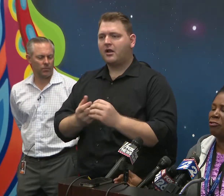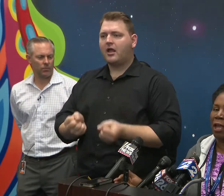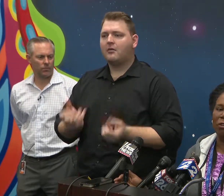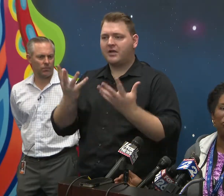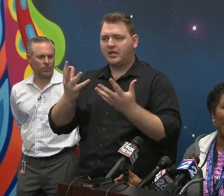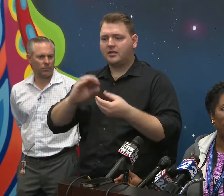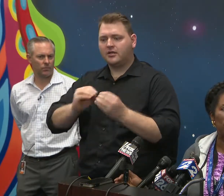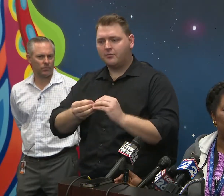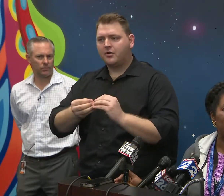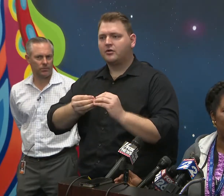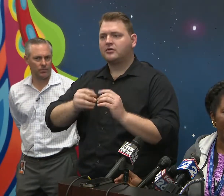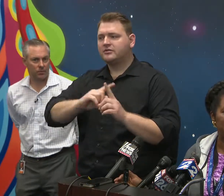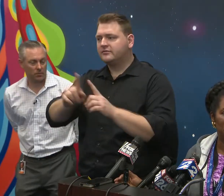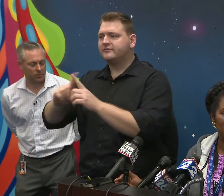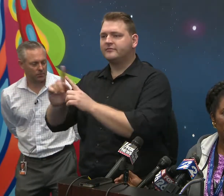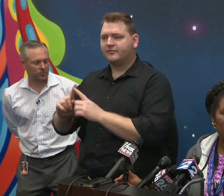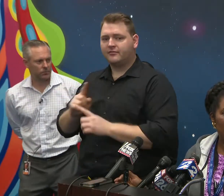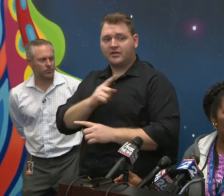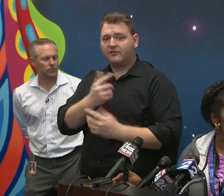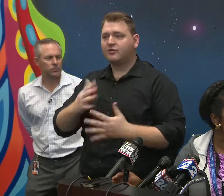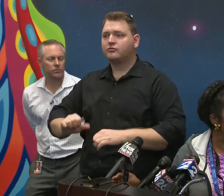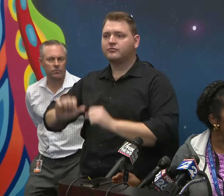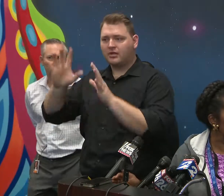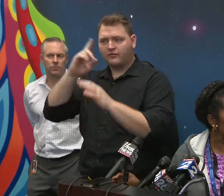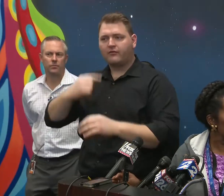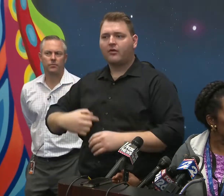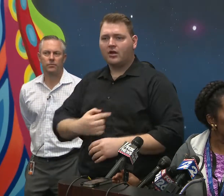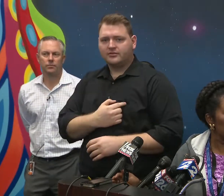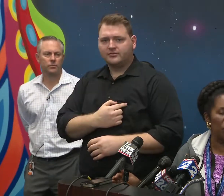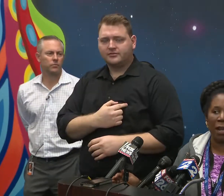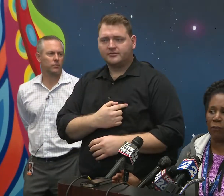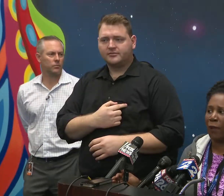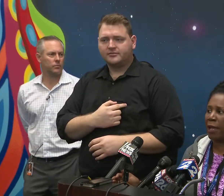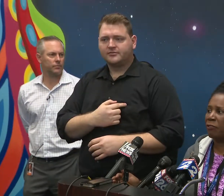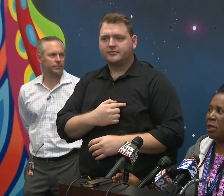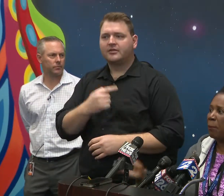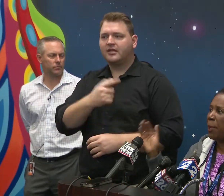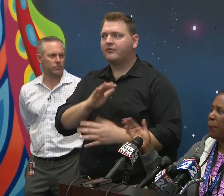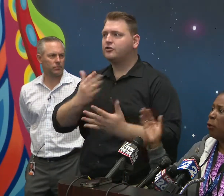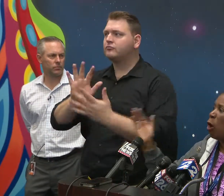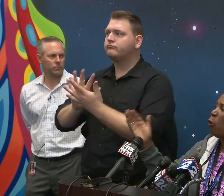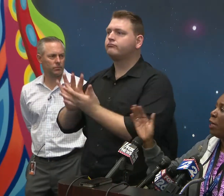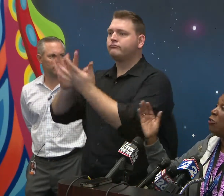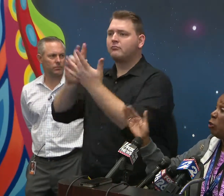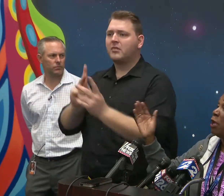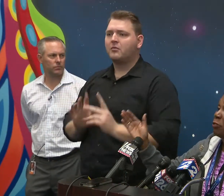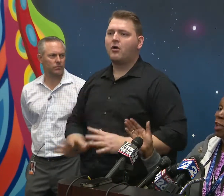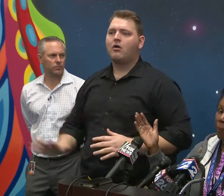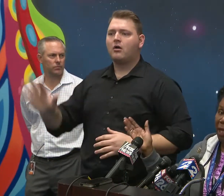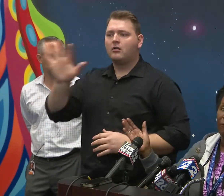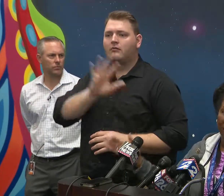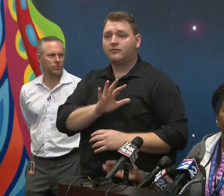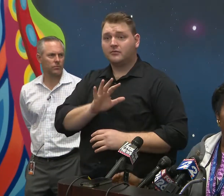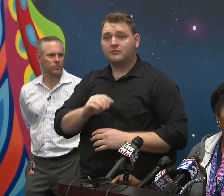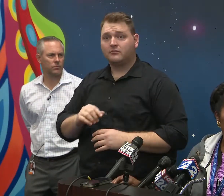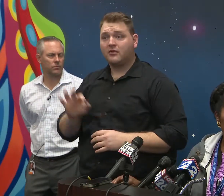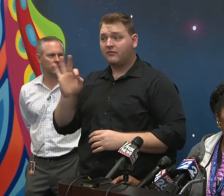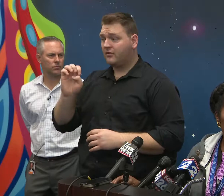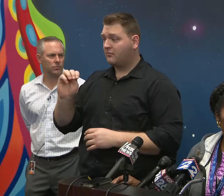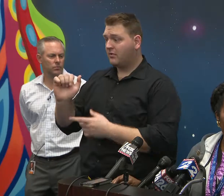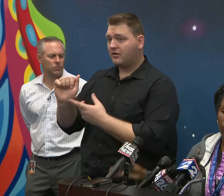in others that are scattered across the nation. I want to thank you for your sacrifice. People are already doing things, meaning